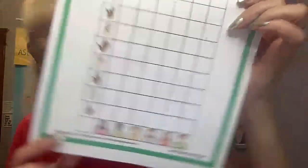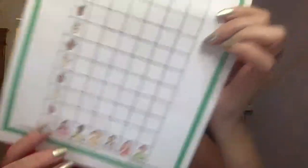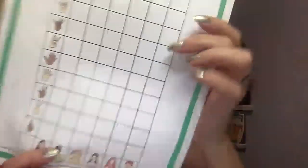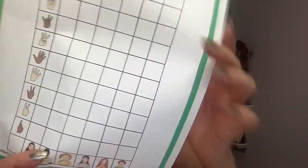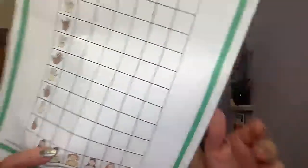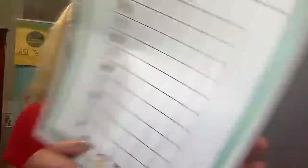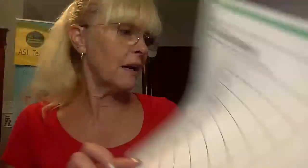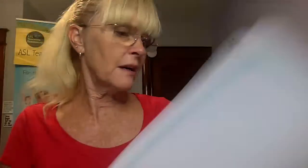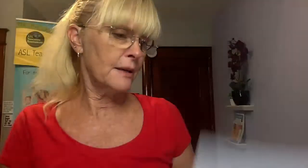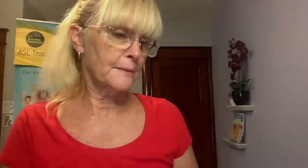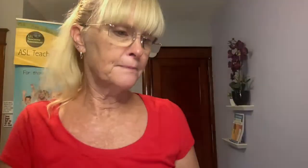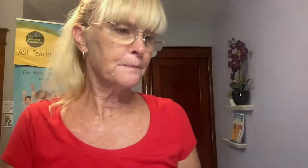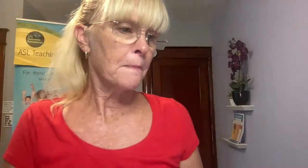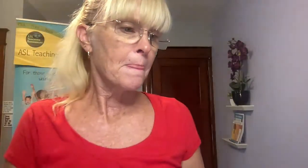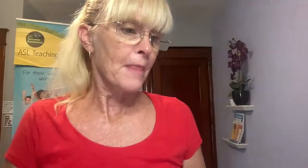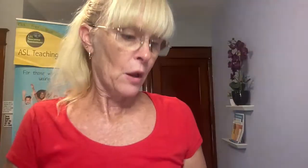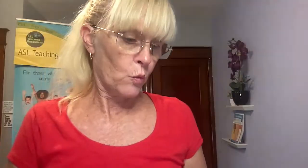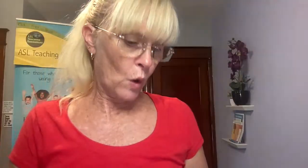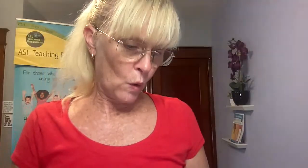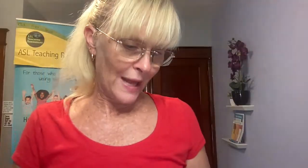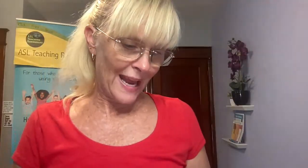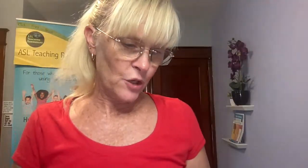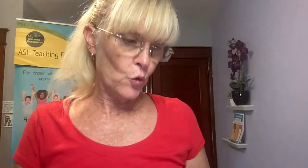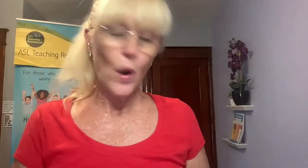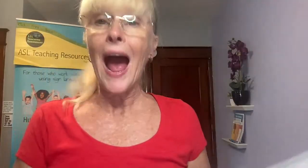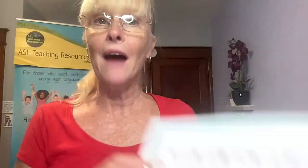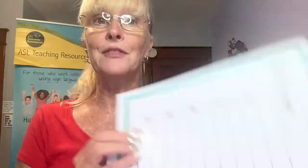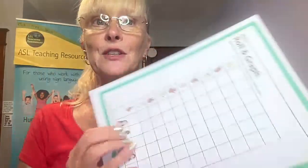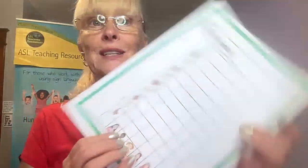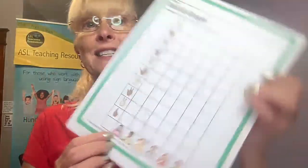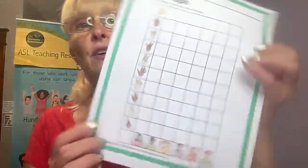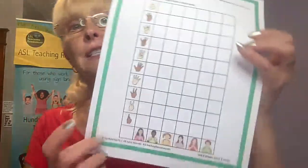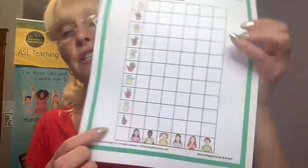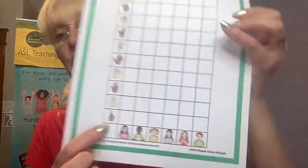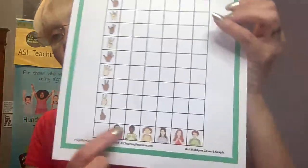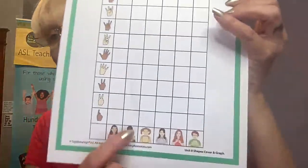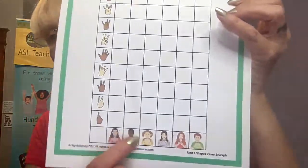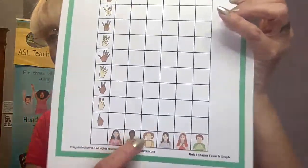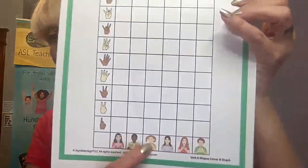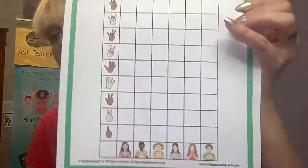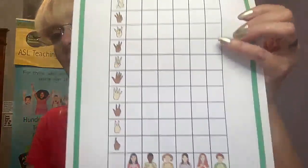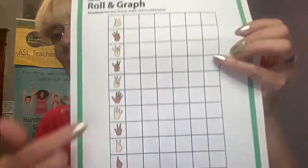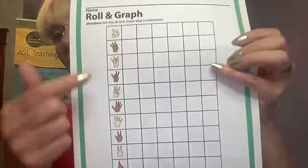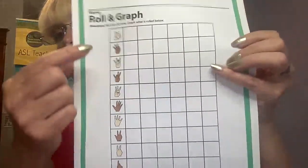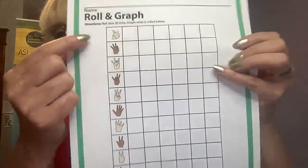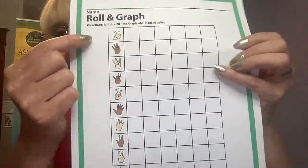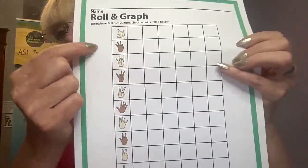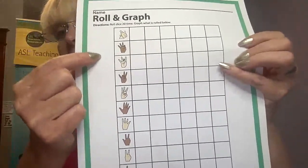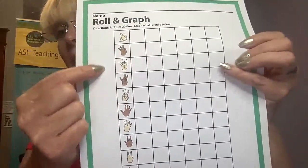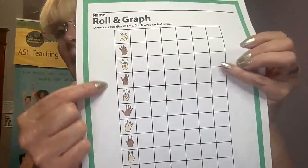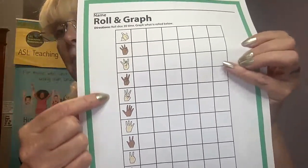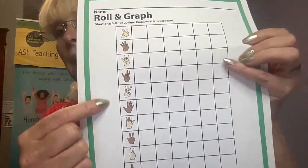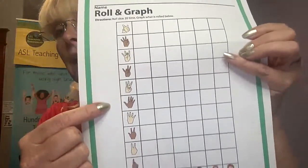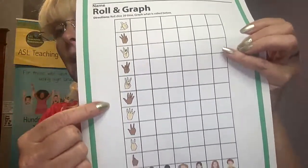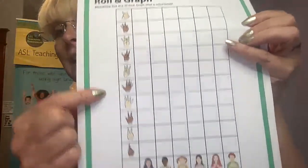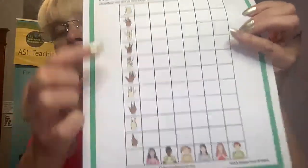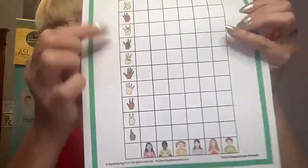is something row and graph. So these are additional things that they can set up. And this one's